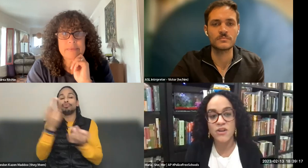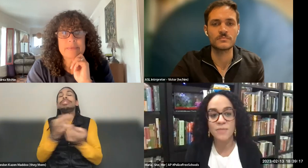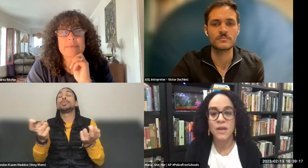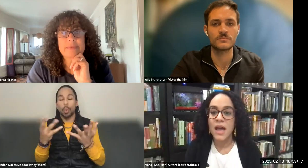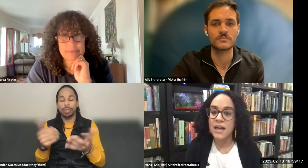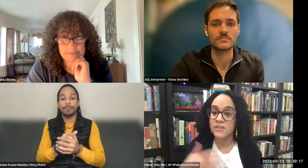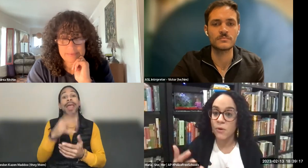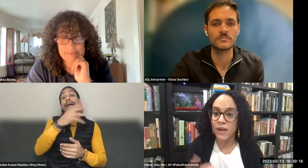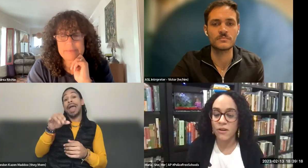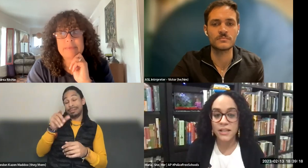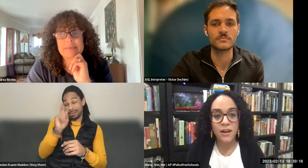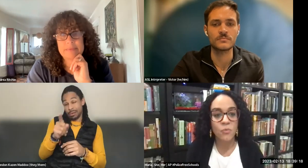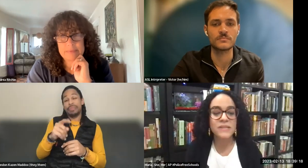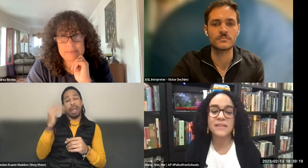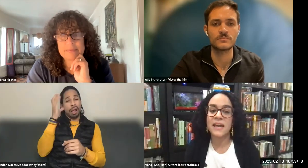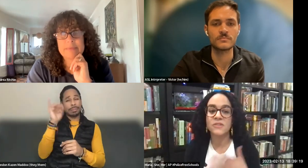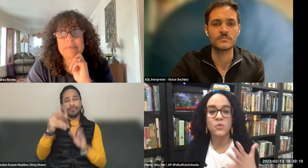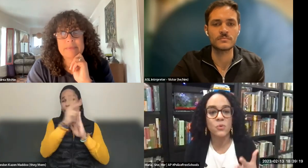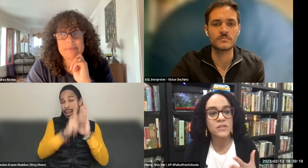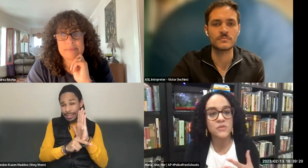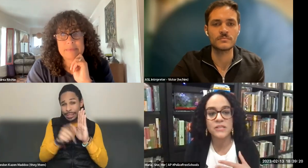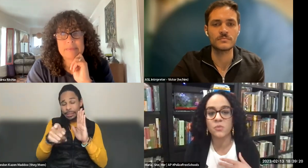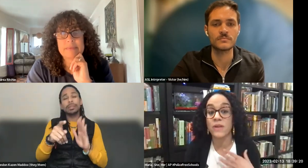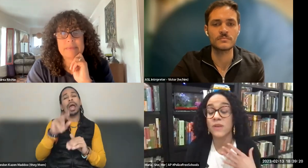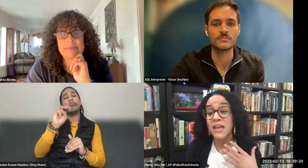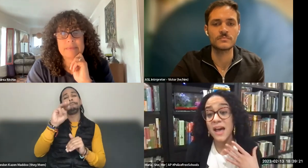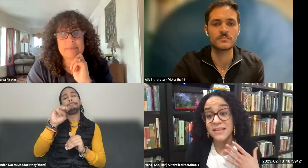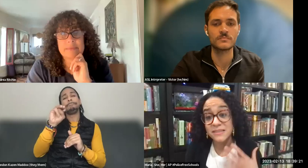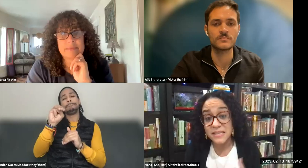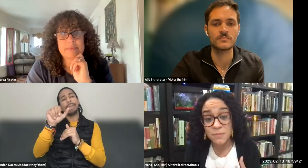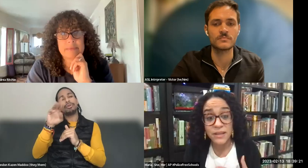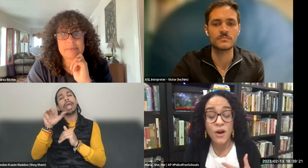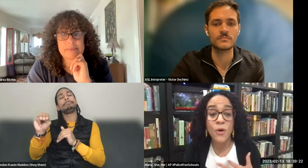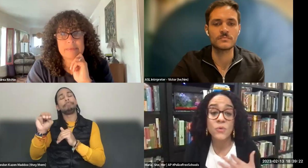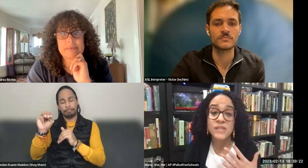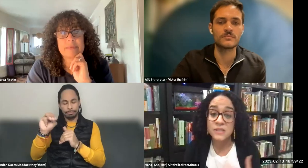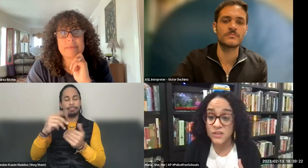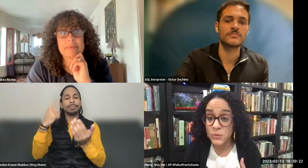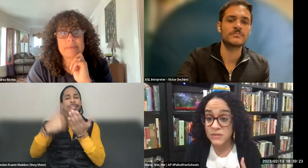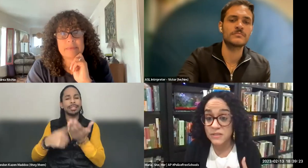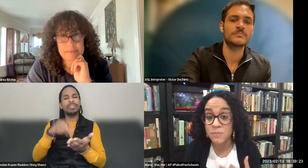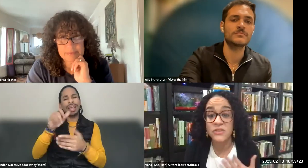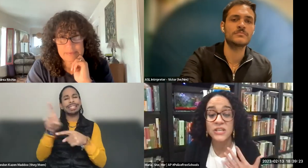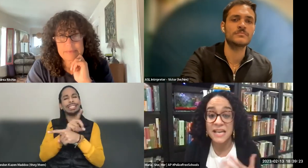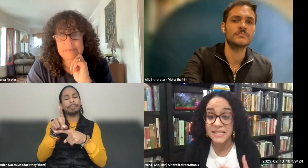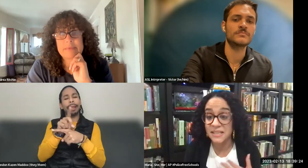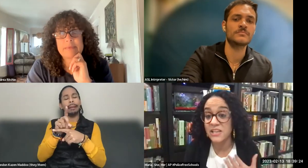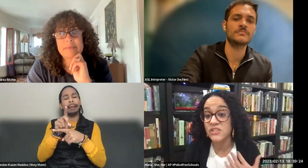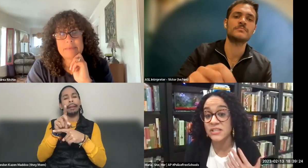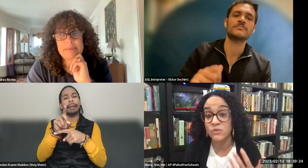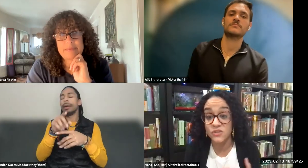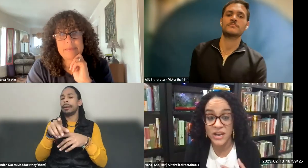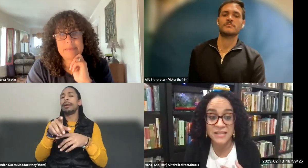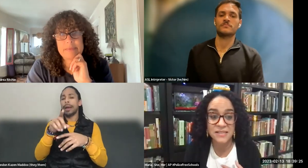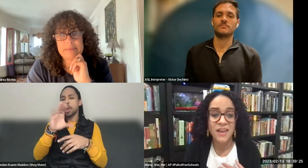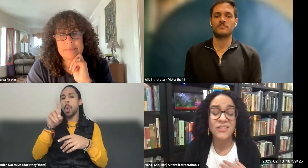as Mariame spoke earlier, we see that in school districts with discipline codes, the use of suspensions,